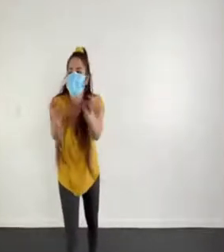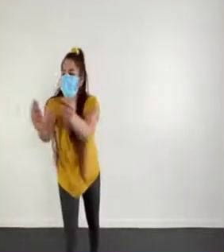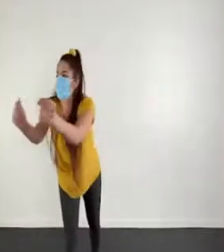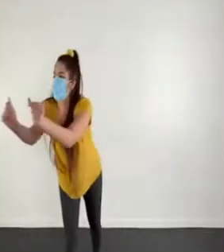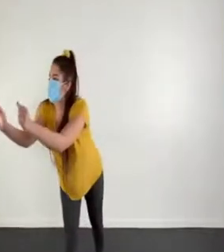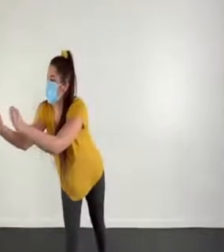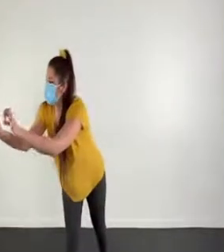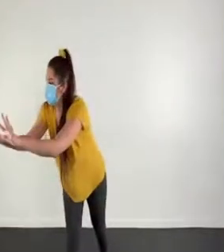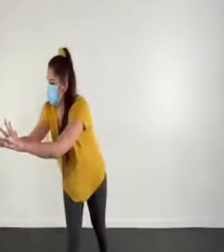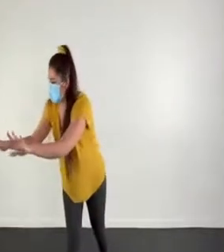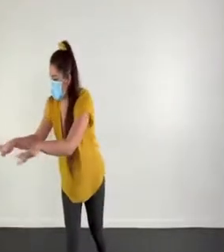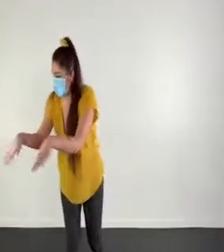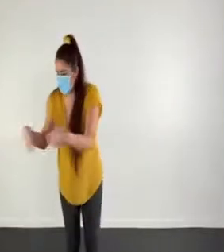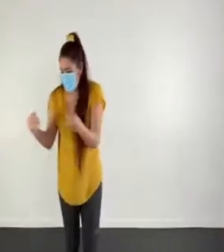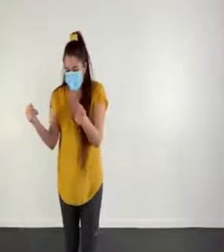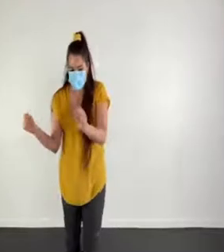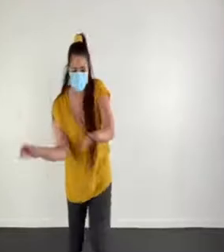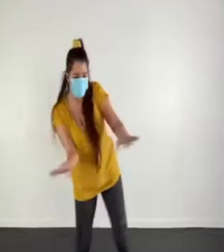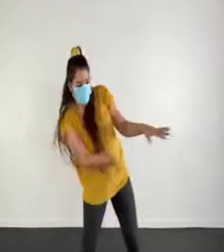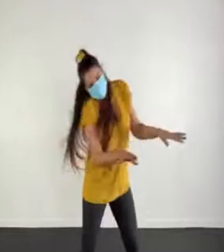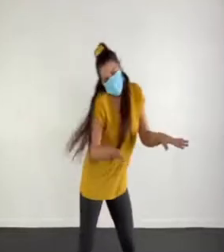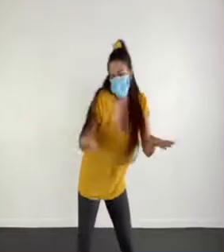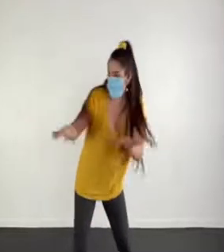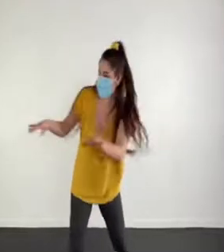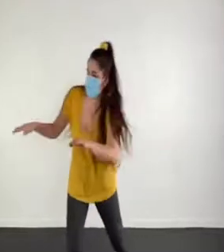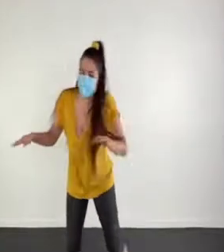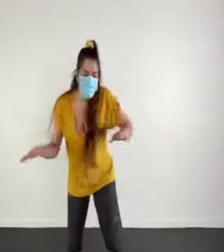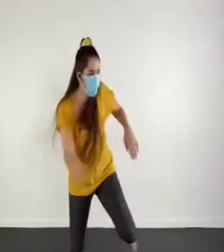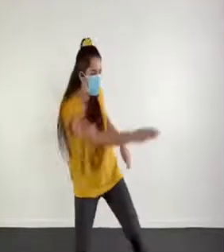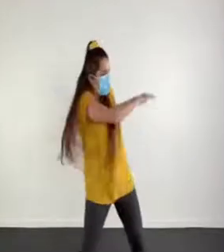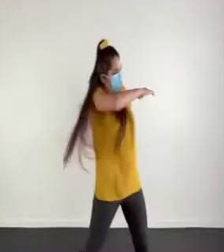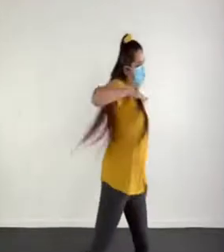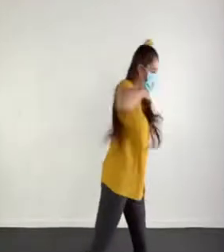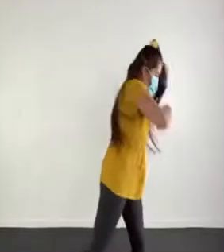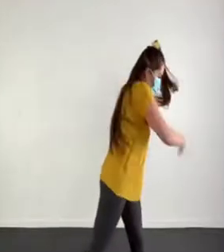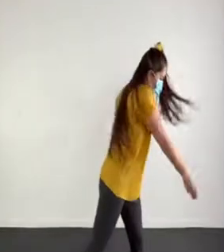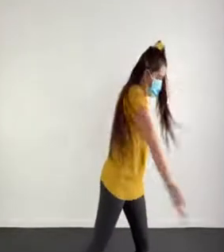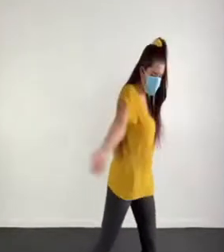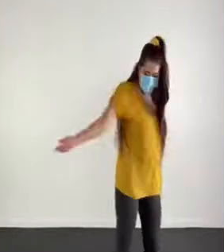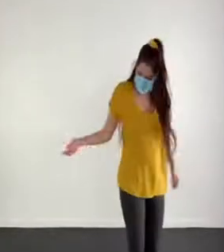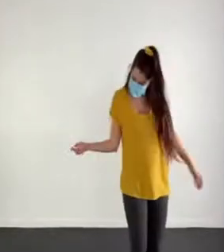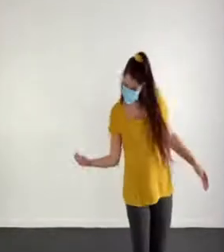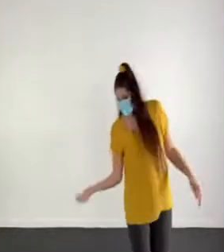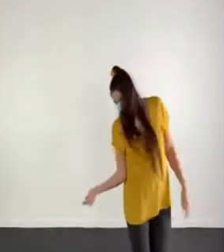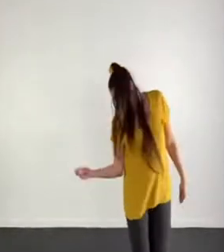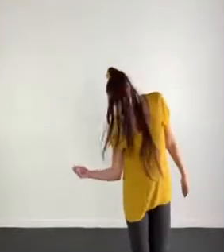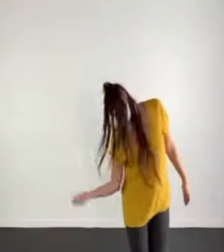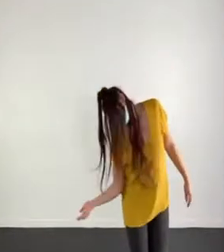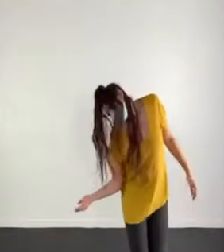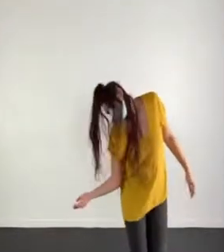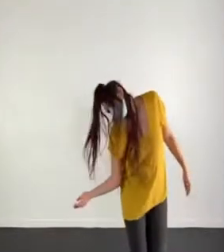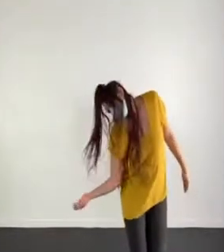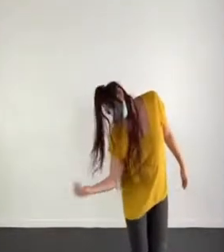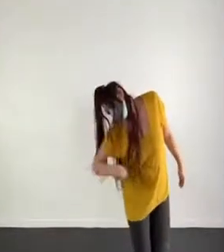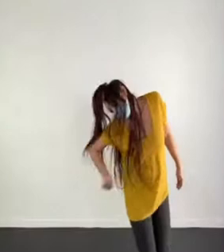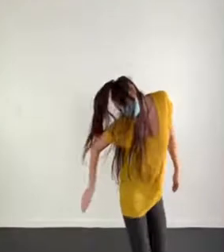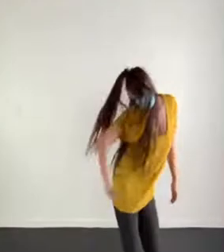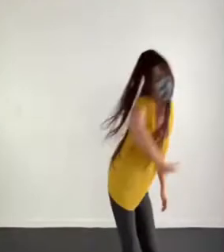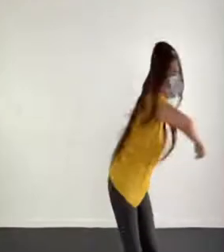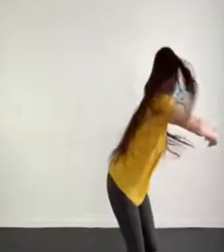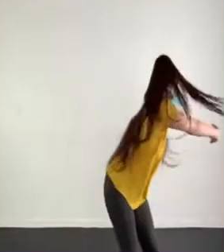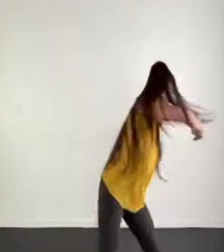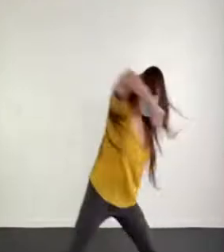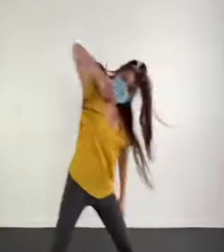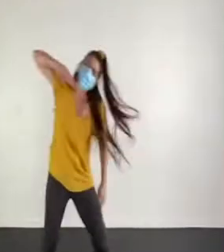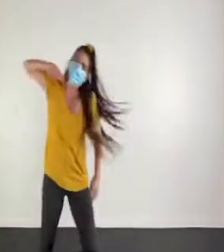ladies clapped and cheered, but a lady at the pool tabs lost all her money. The eulogy only